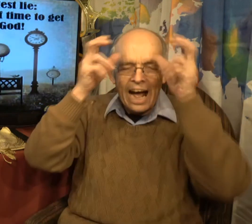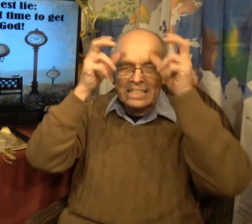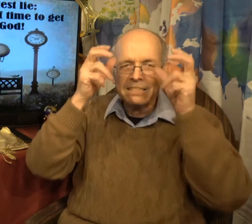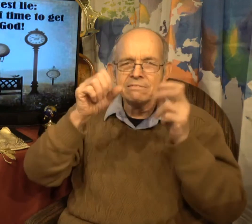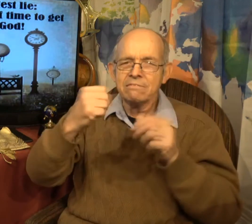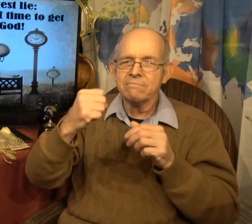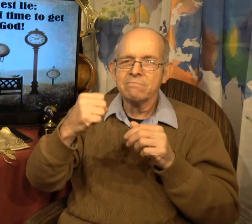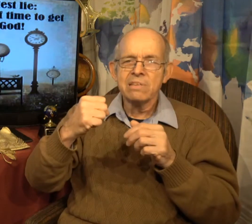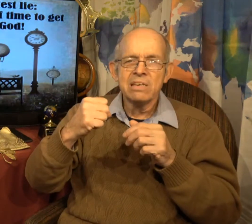Satan,